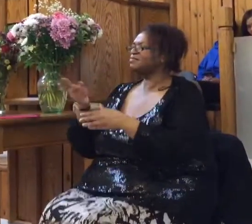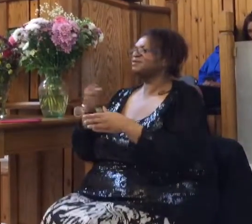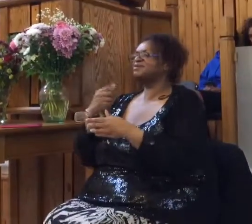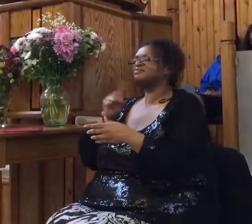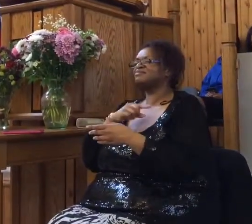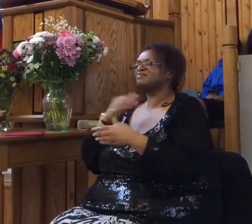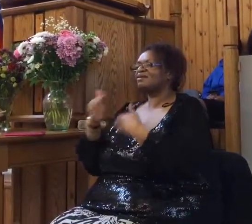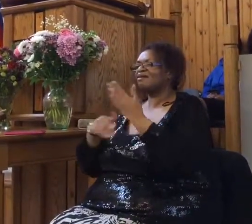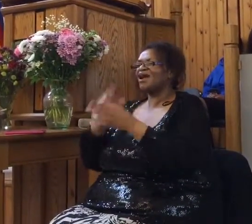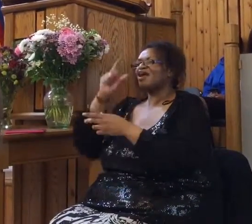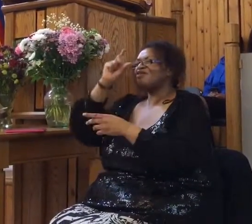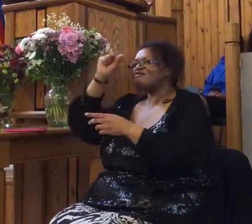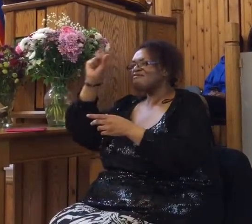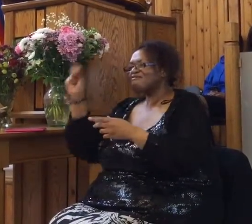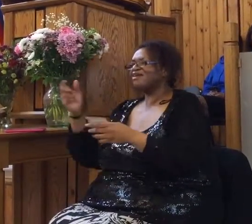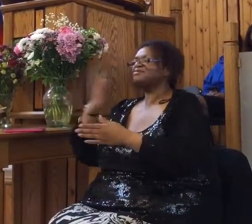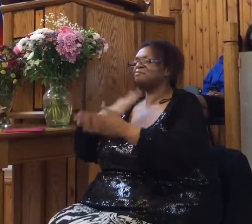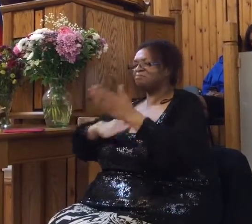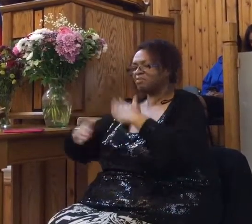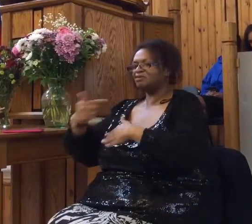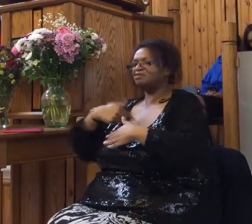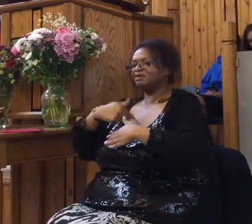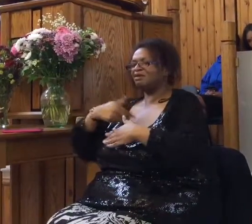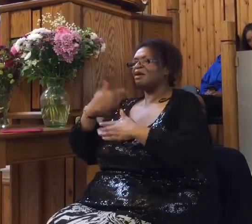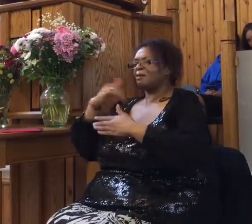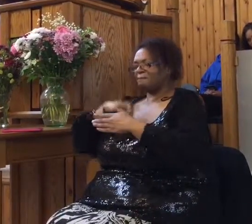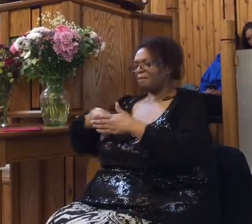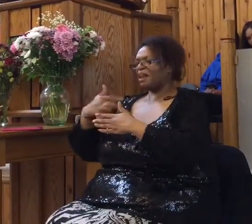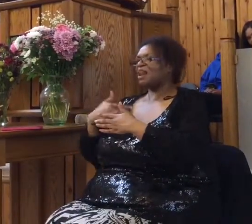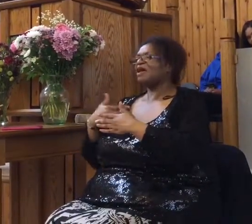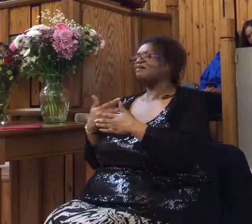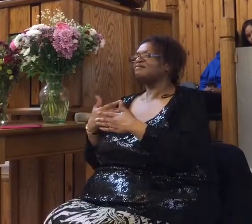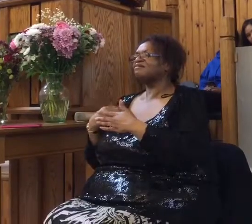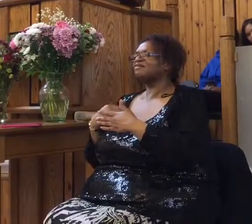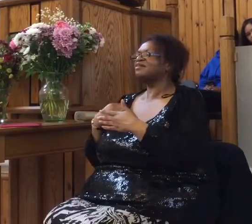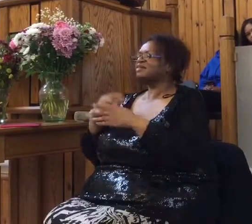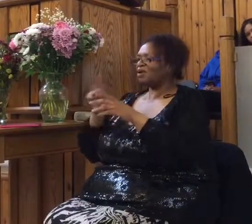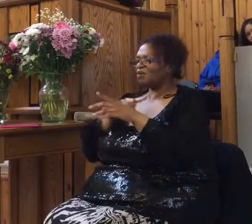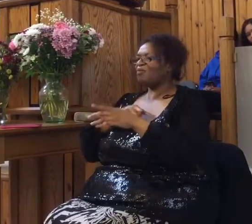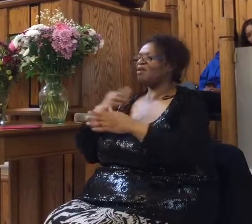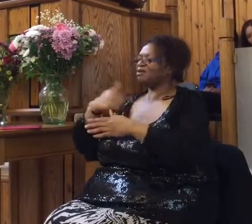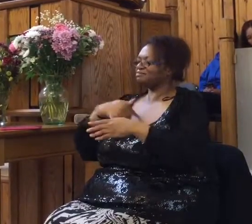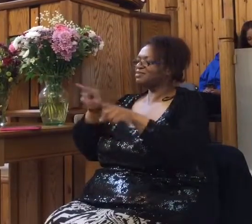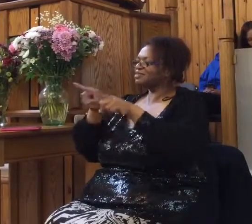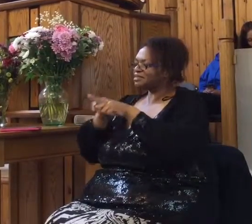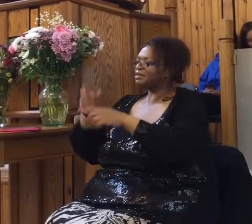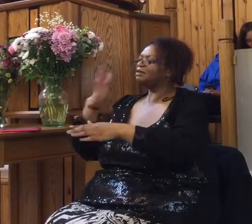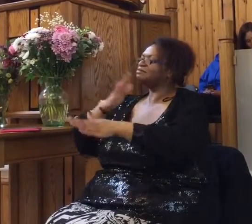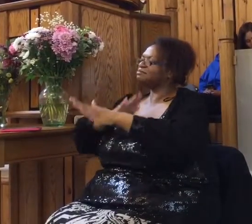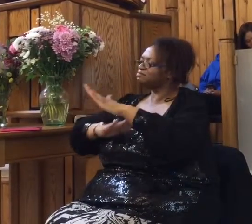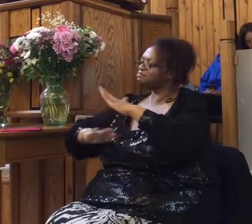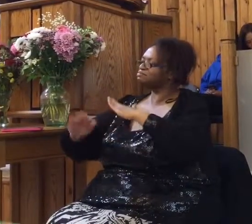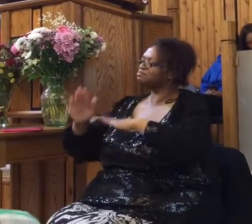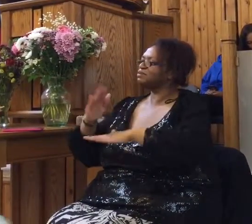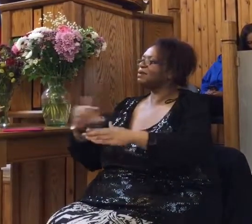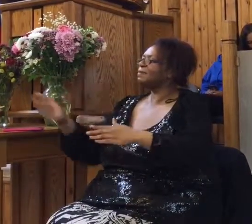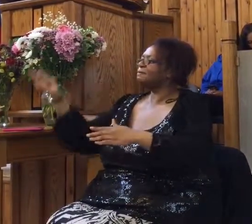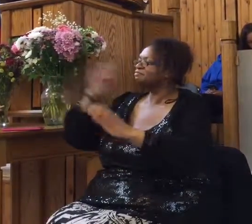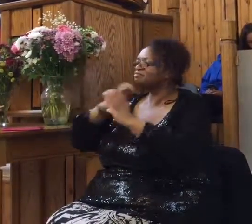Christ has been patient with me in my life. You know, bring the conversation to Christ.